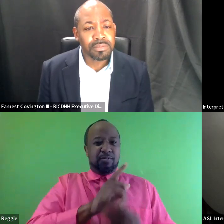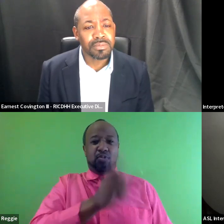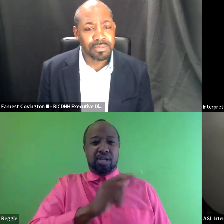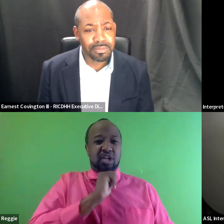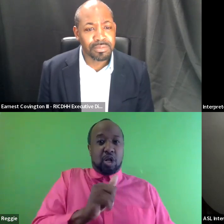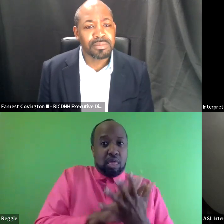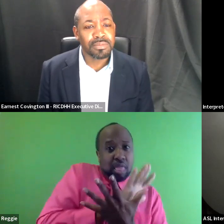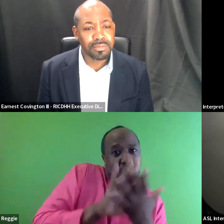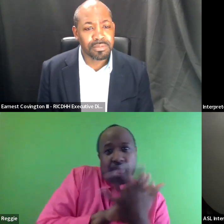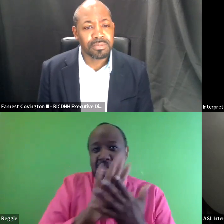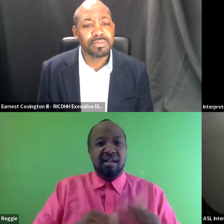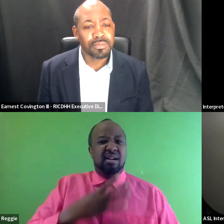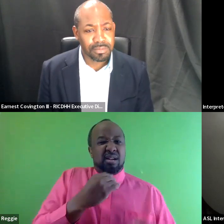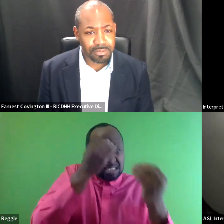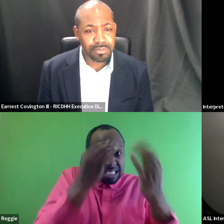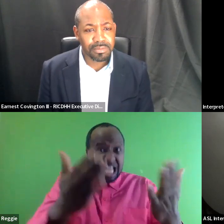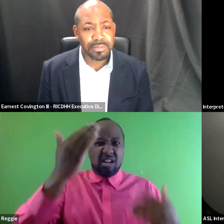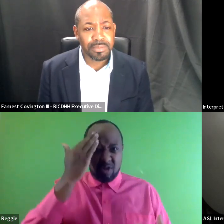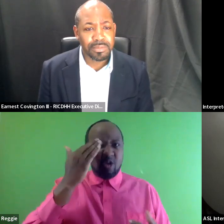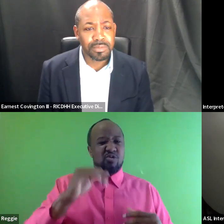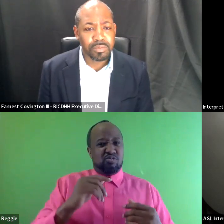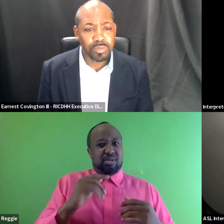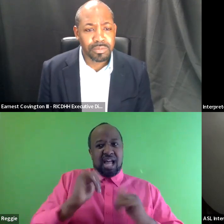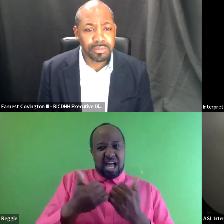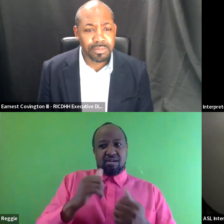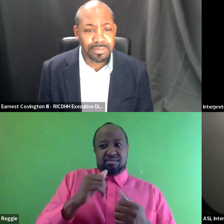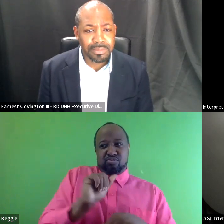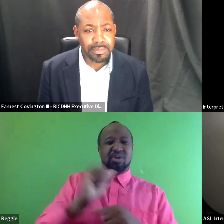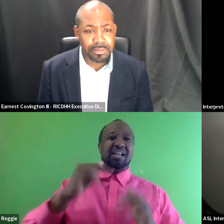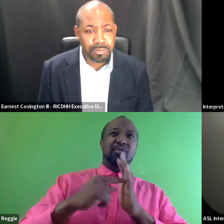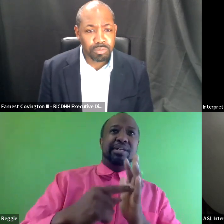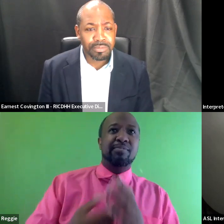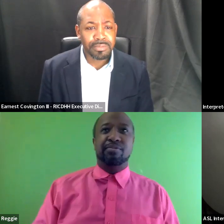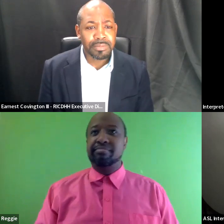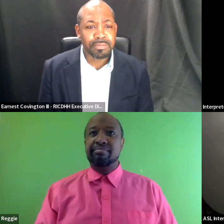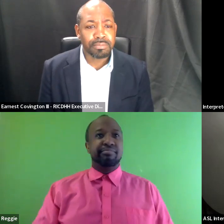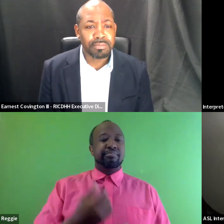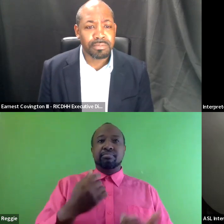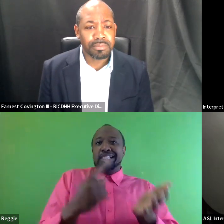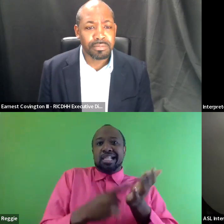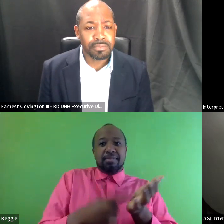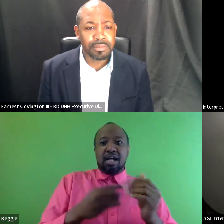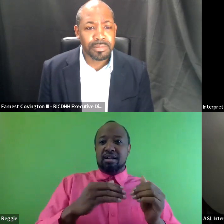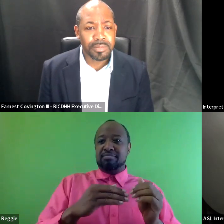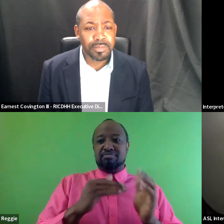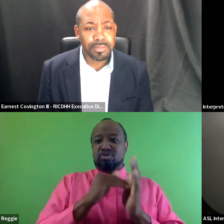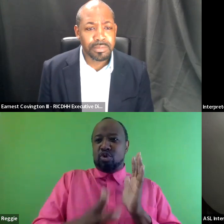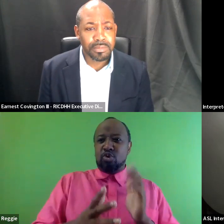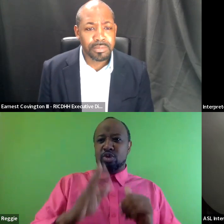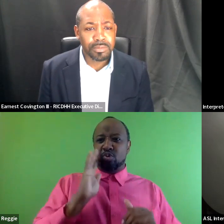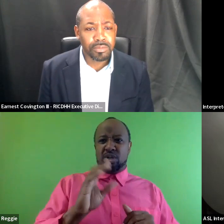But things that work for you, for me, I use again and again, and I'm honest and share them with people as things that work for me.